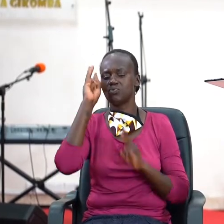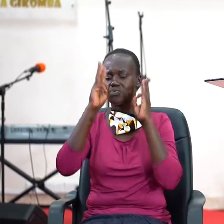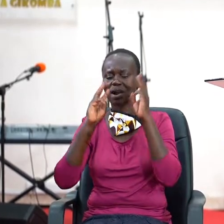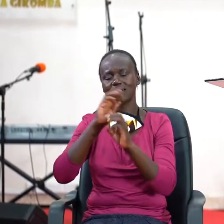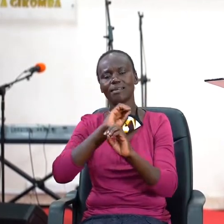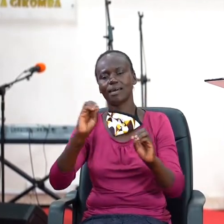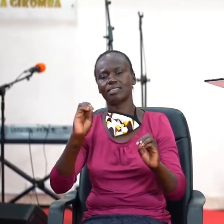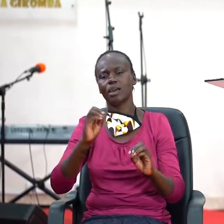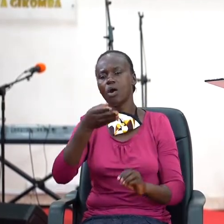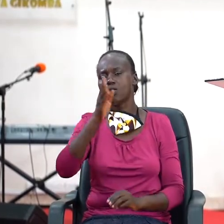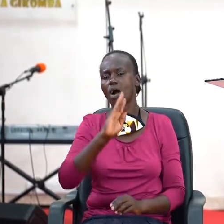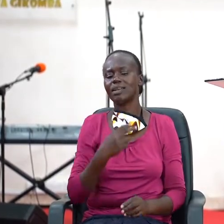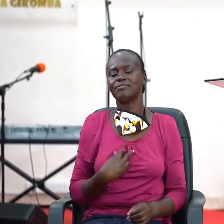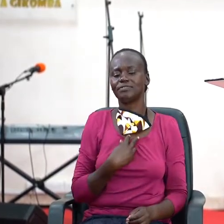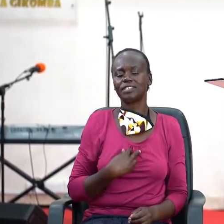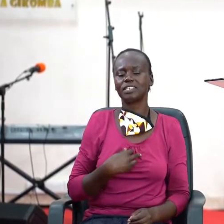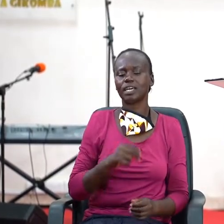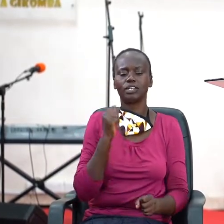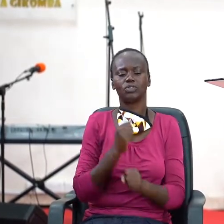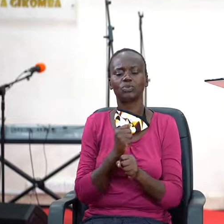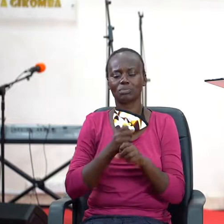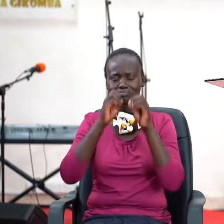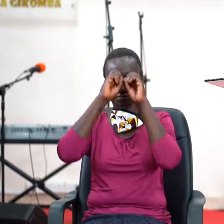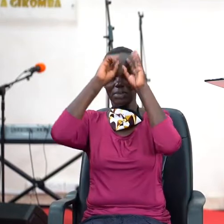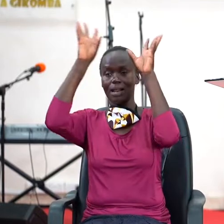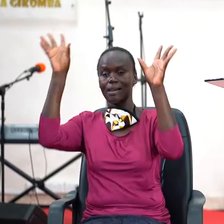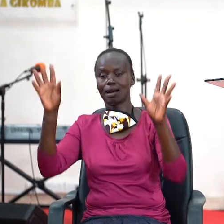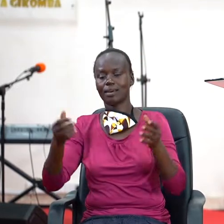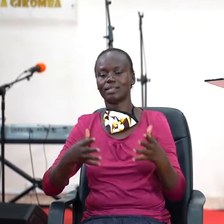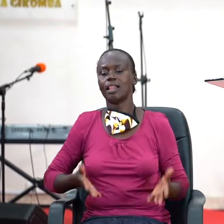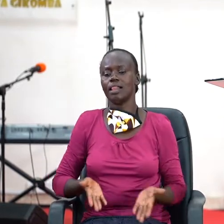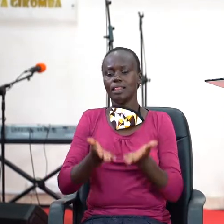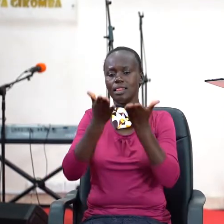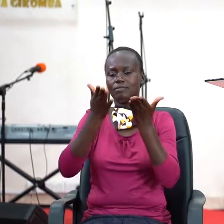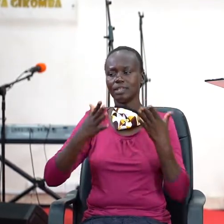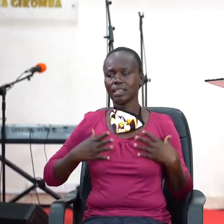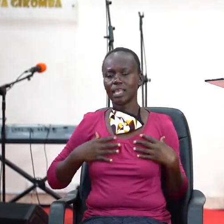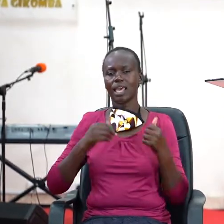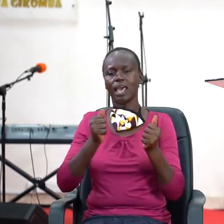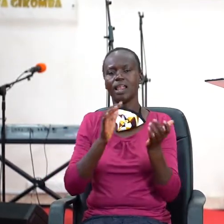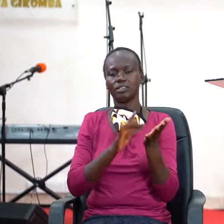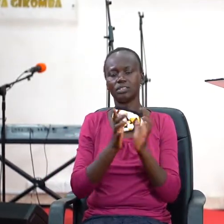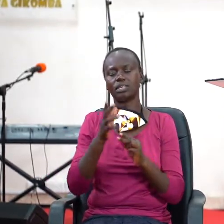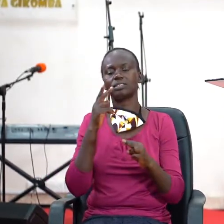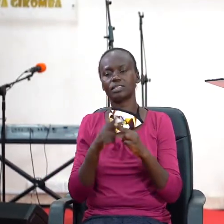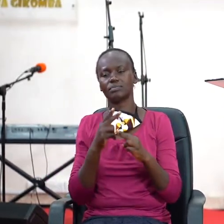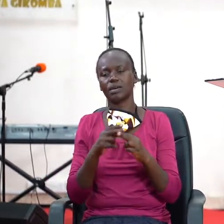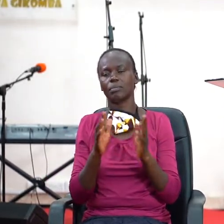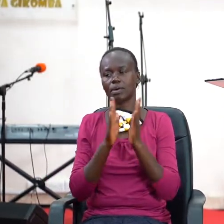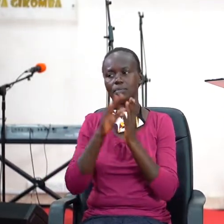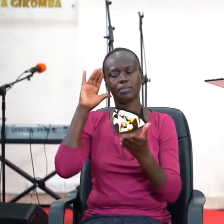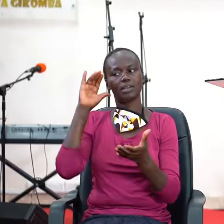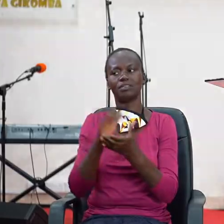katembee na ukafanye miujiza, kawainue, kawaponye katika jina la Yesu, nimeomba